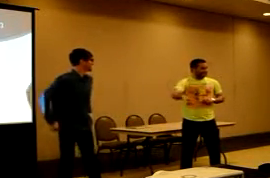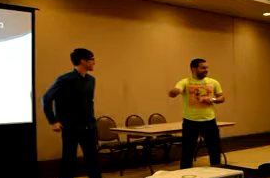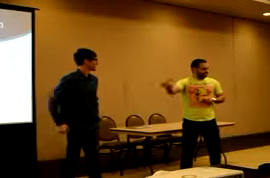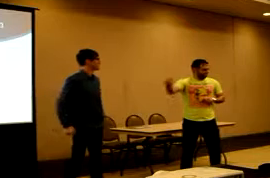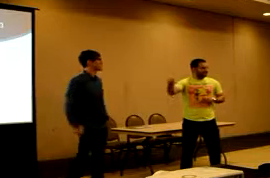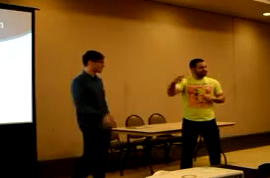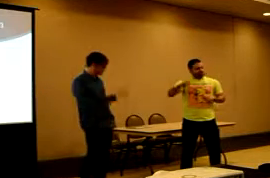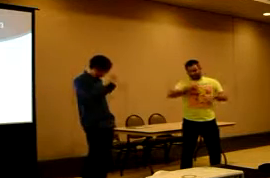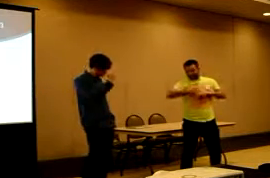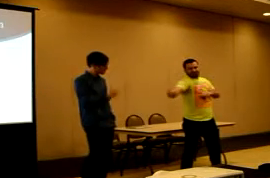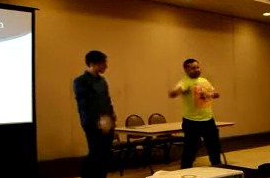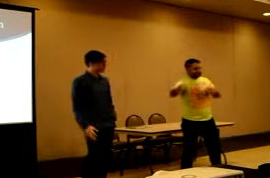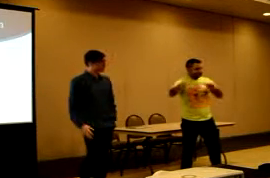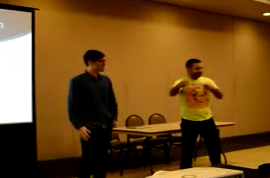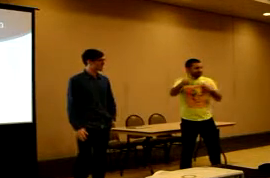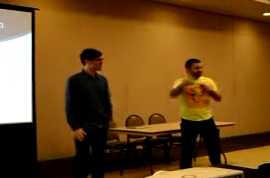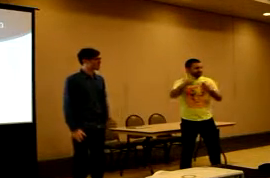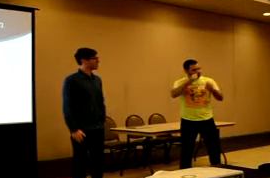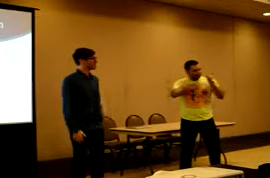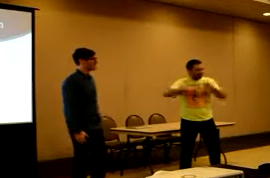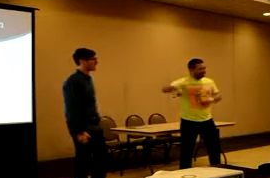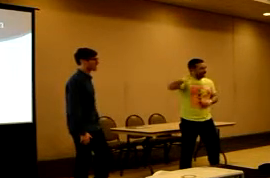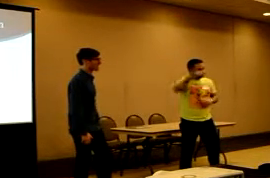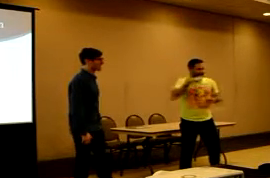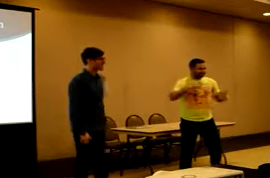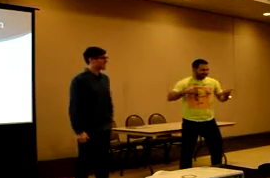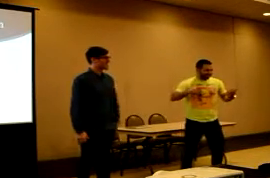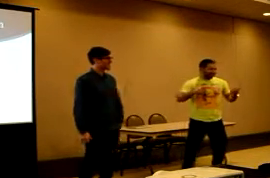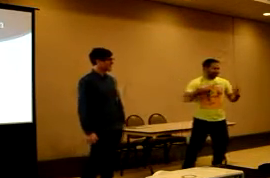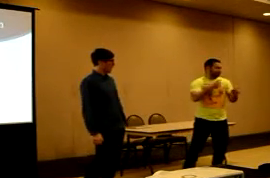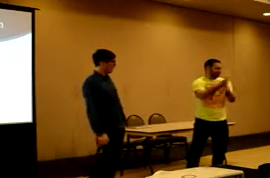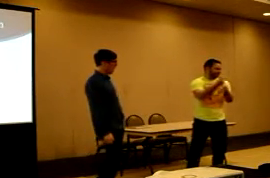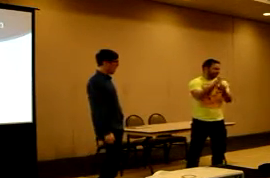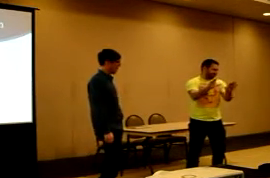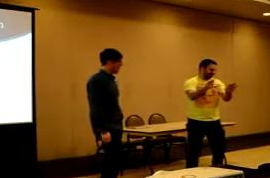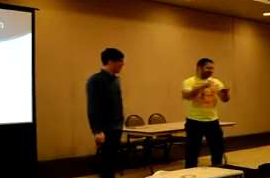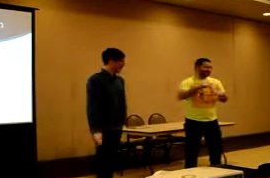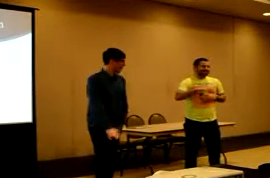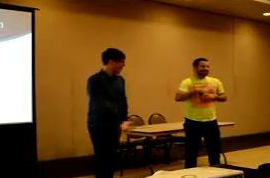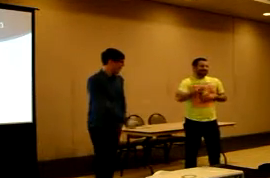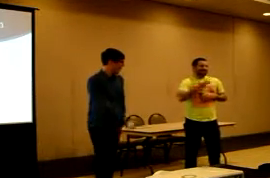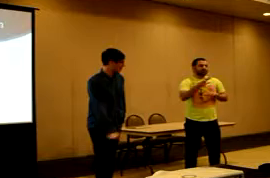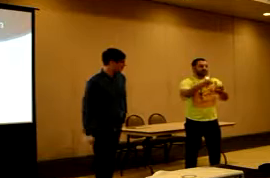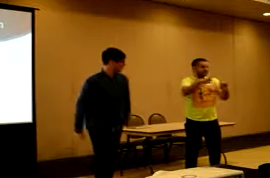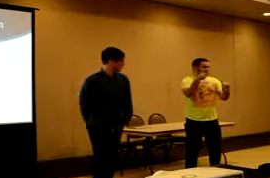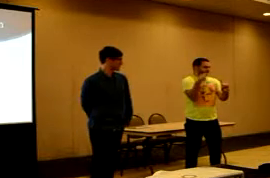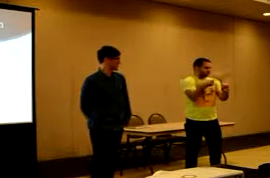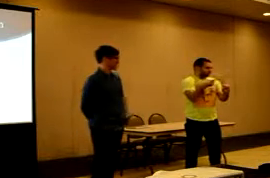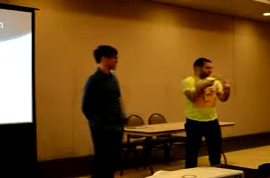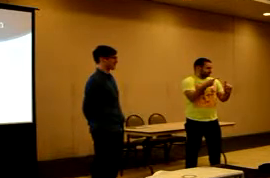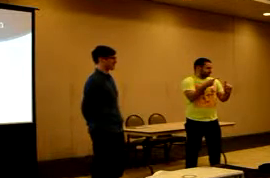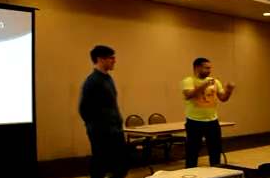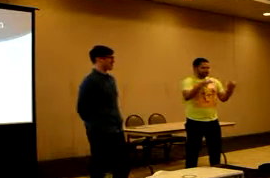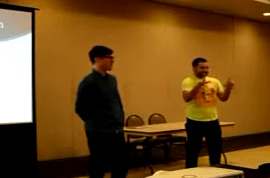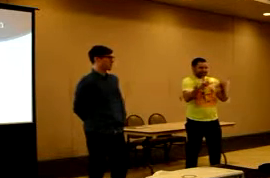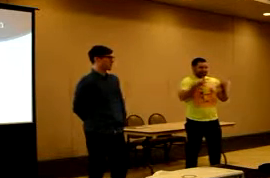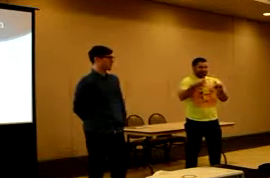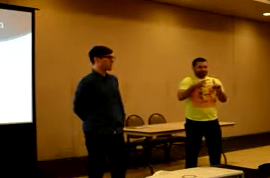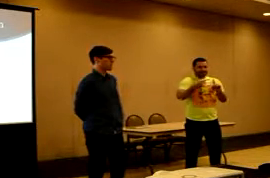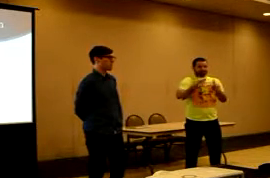idea. Yeah, stick them in jail. Torture them. No, I'm just kidding. But the point is